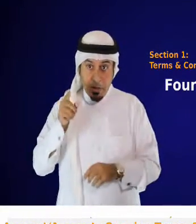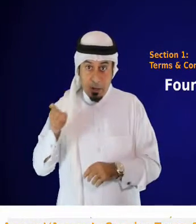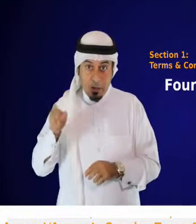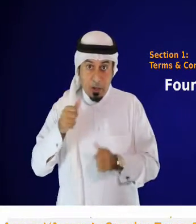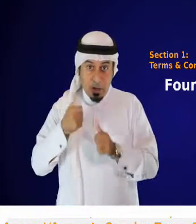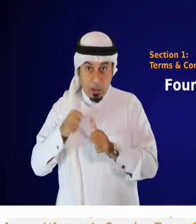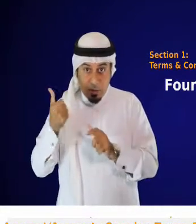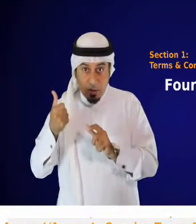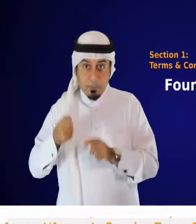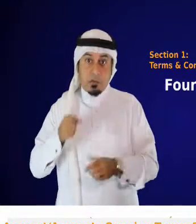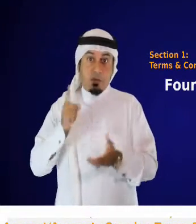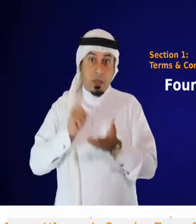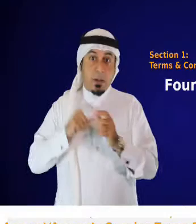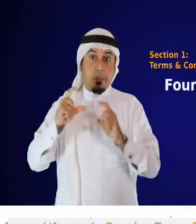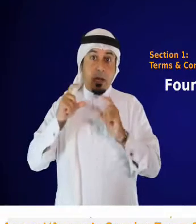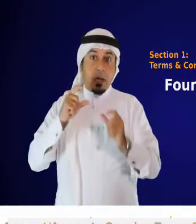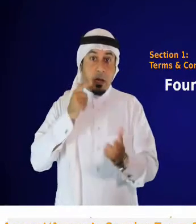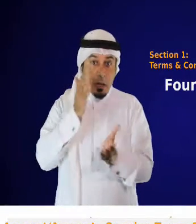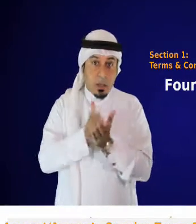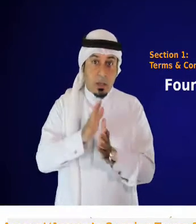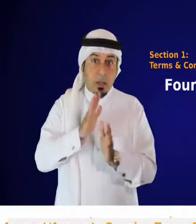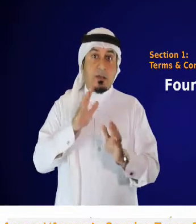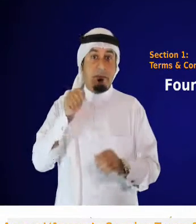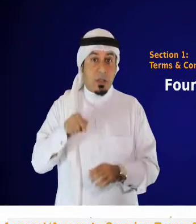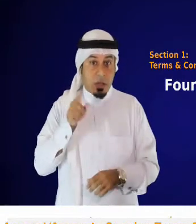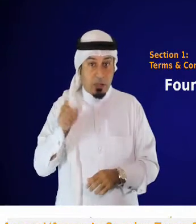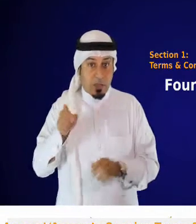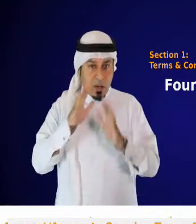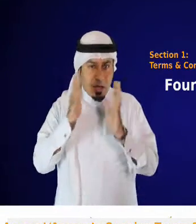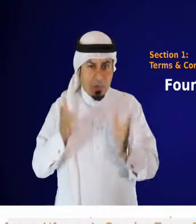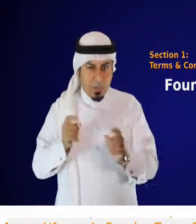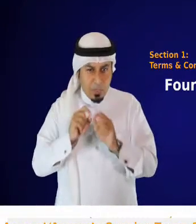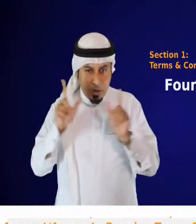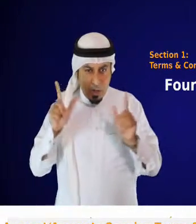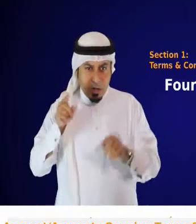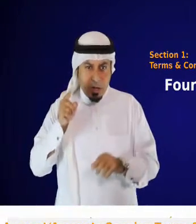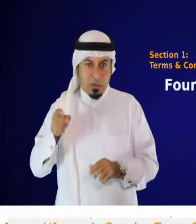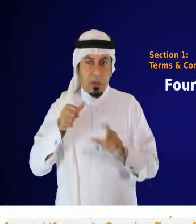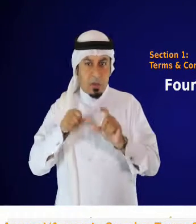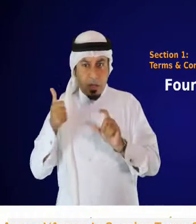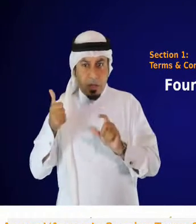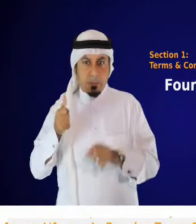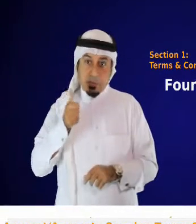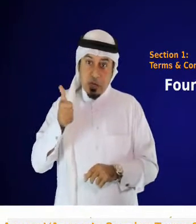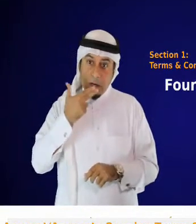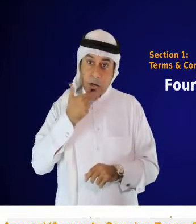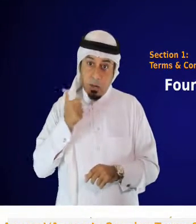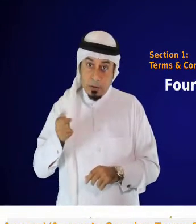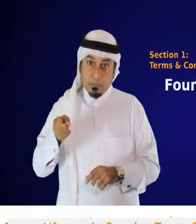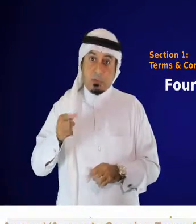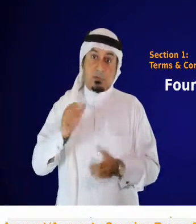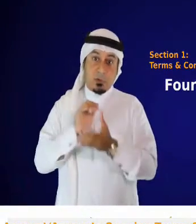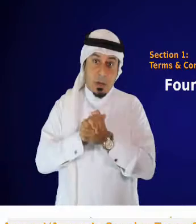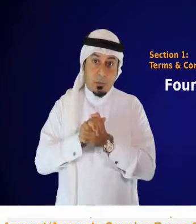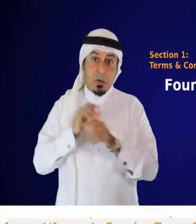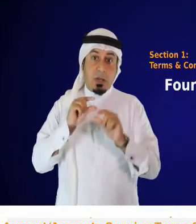is hereby authorized to endorse any such instrument on behalf of us and to credit the same to the account.